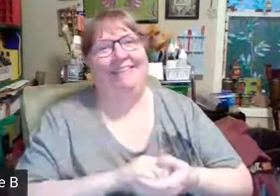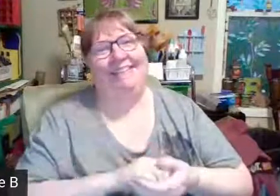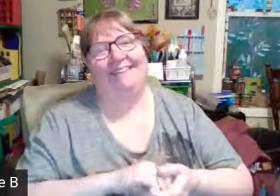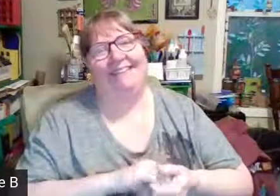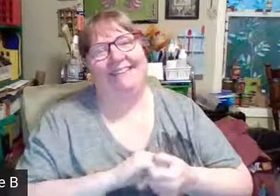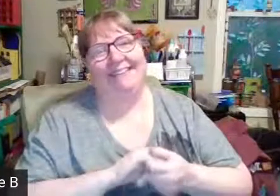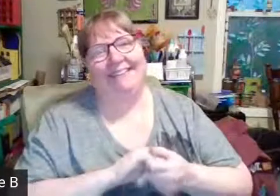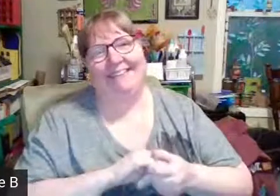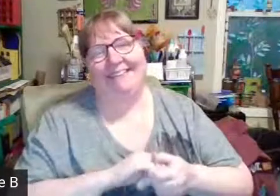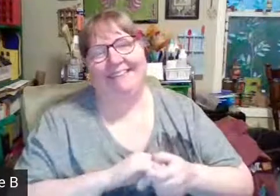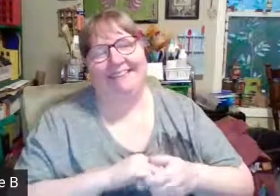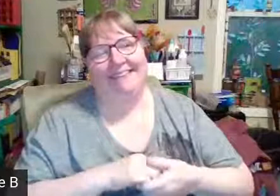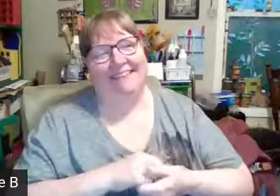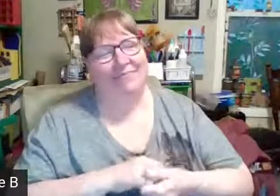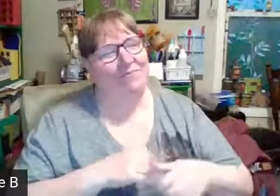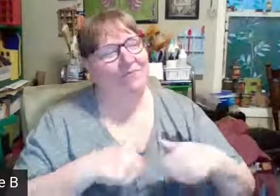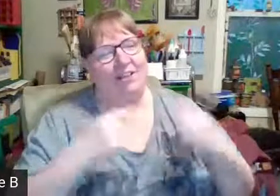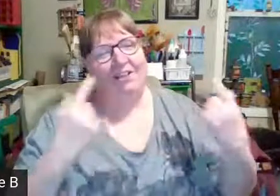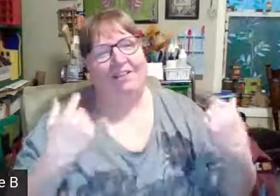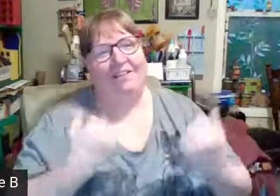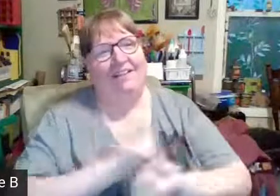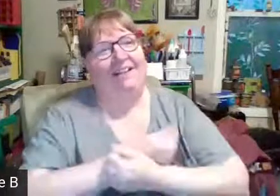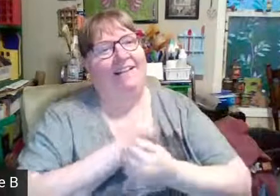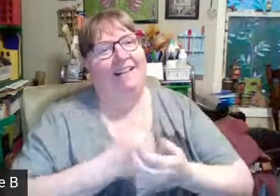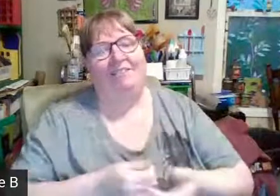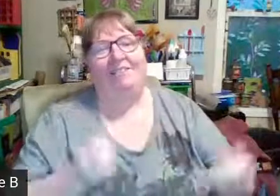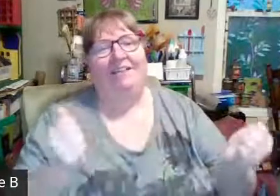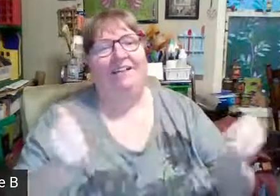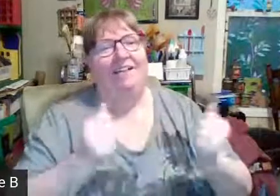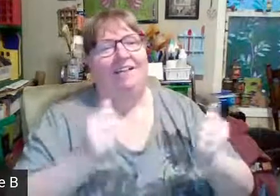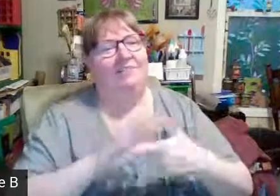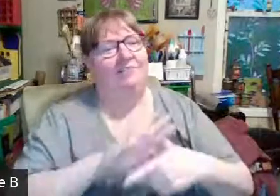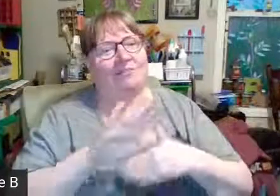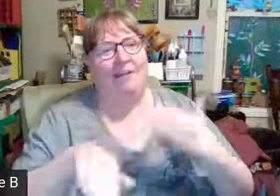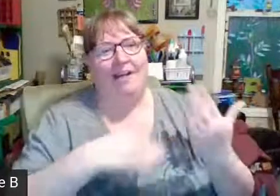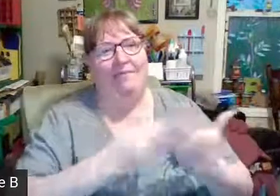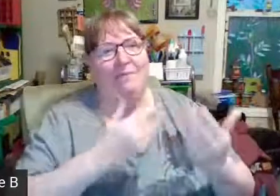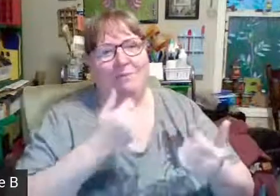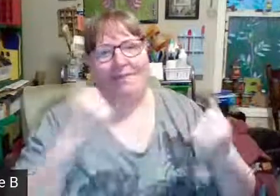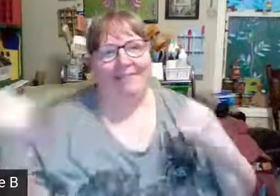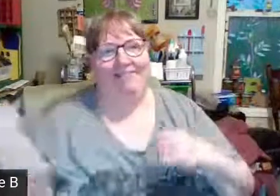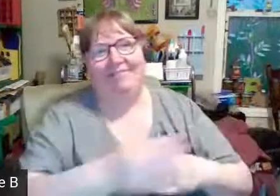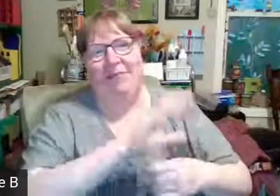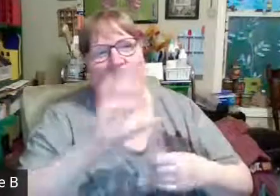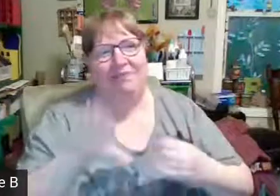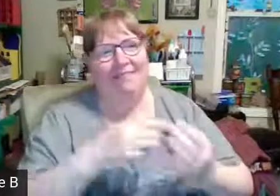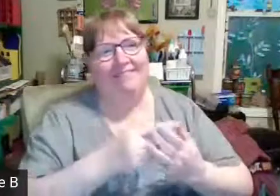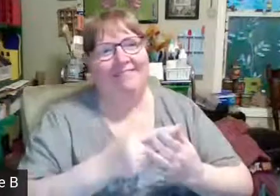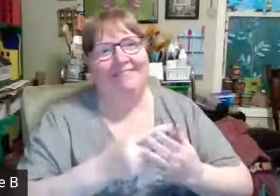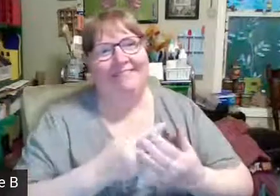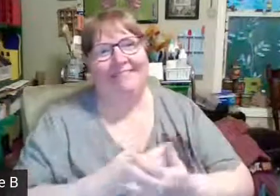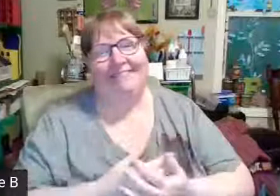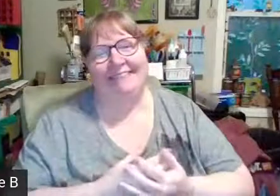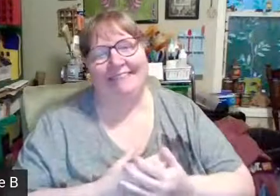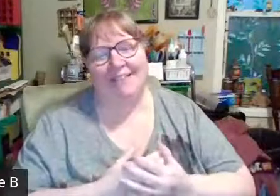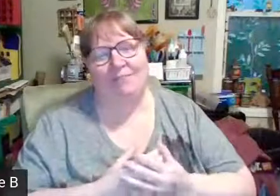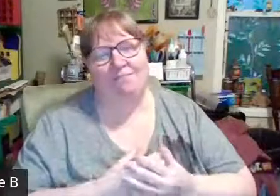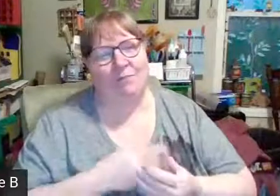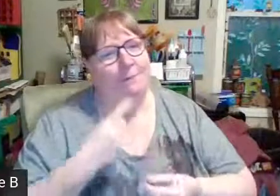say love and hugs, everyone. Hopefully we've answered lots of questions for you on what the Smile List is. And if you have any questions at all, do not